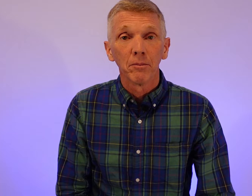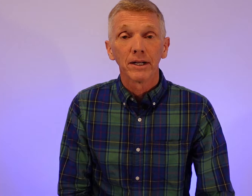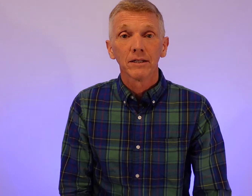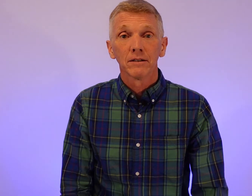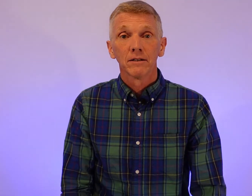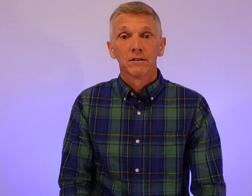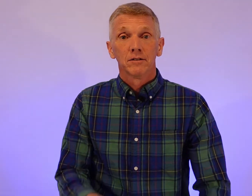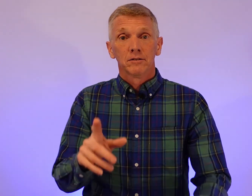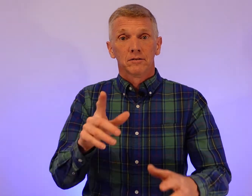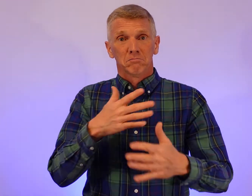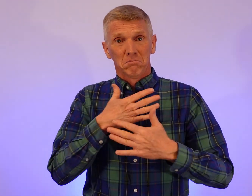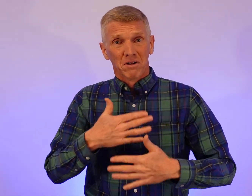somebody.